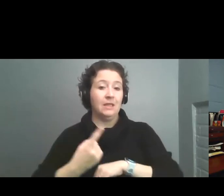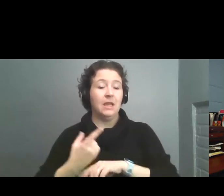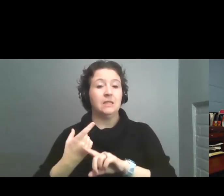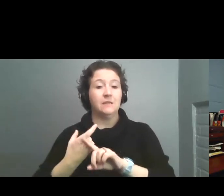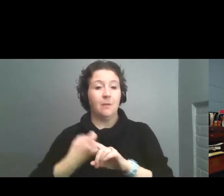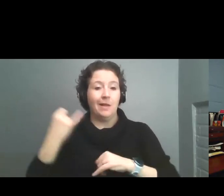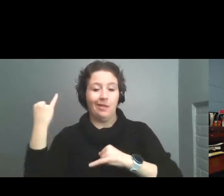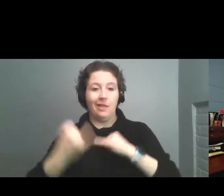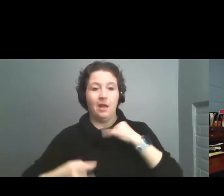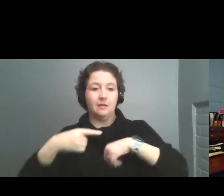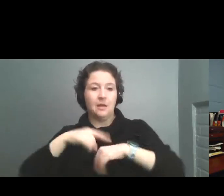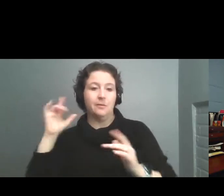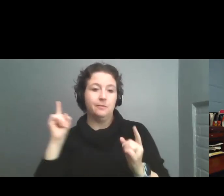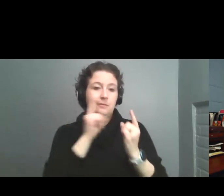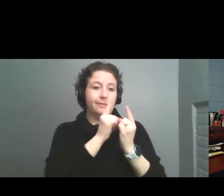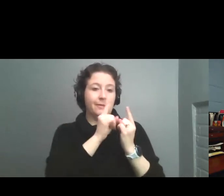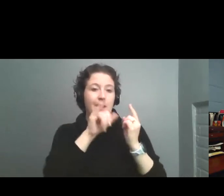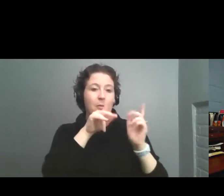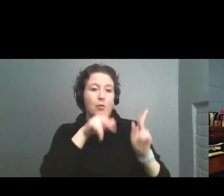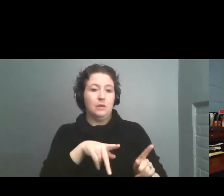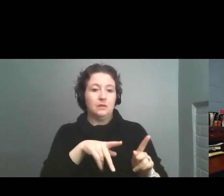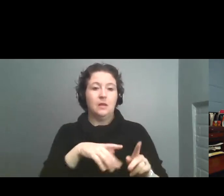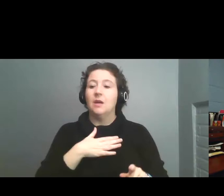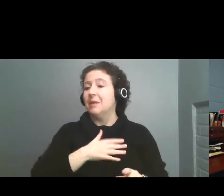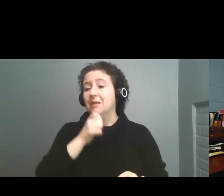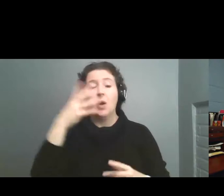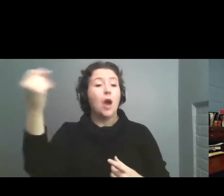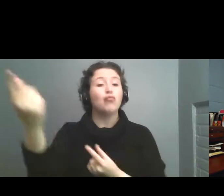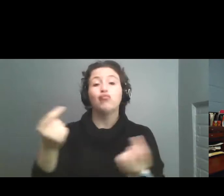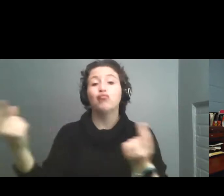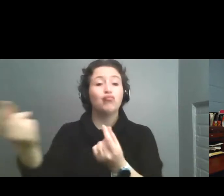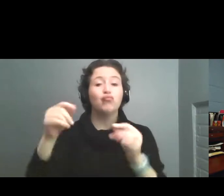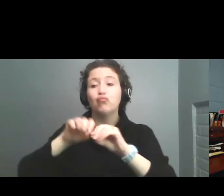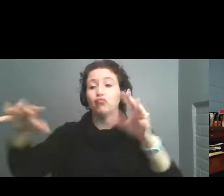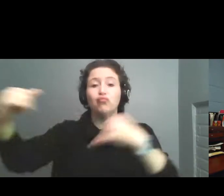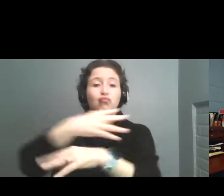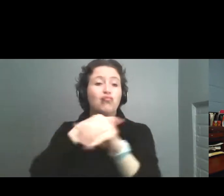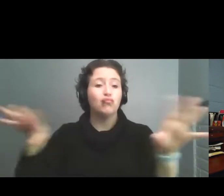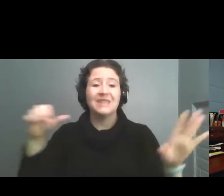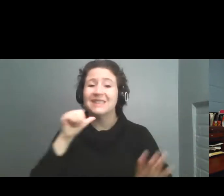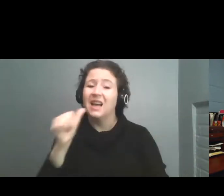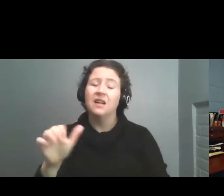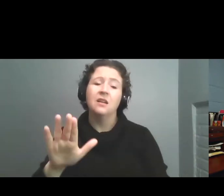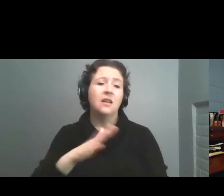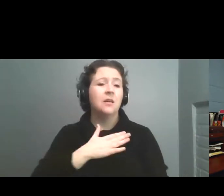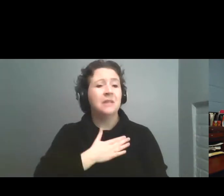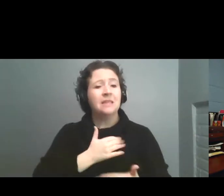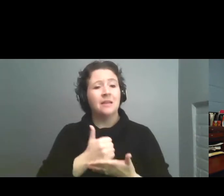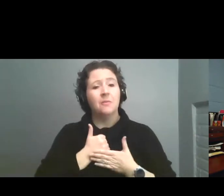contact you had with that person. Please don't go out in public and spread the virus to others. Please help us. Thank